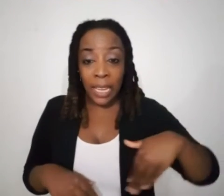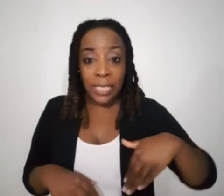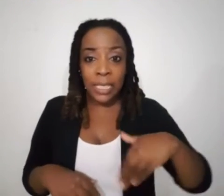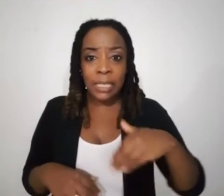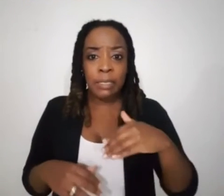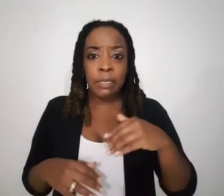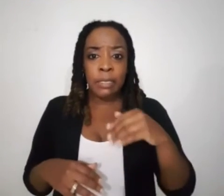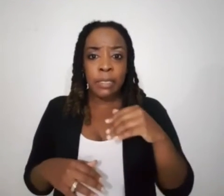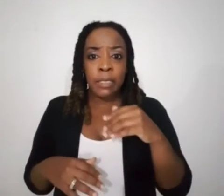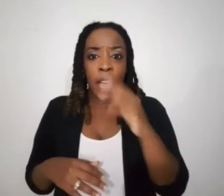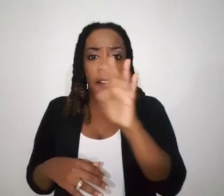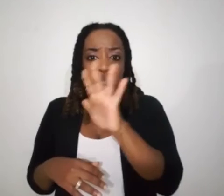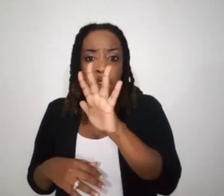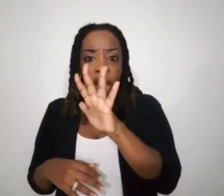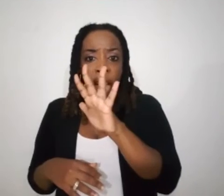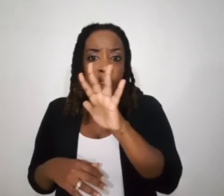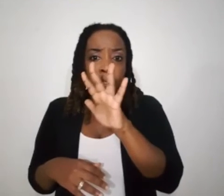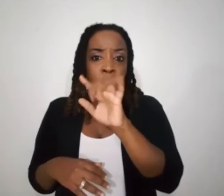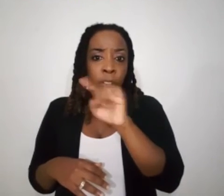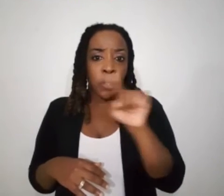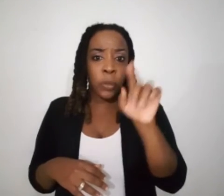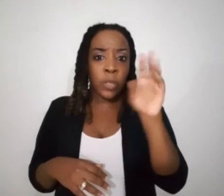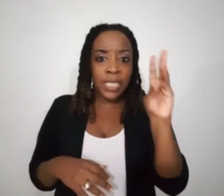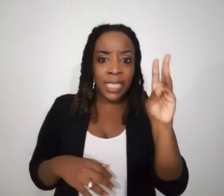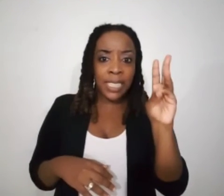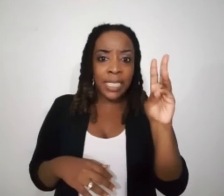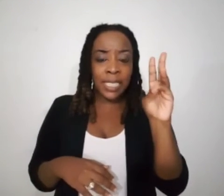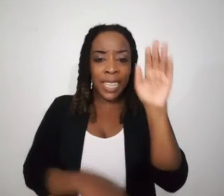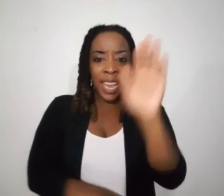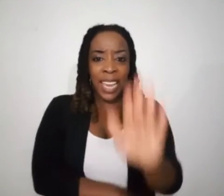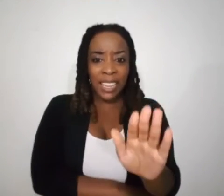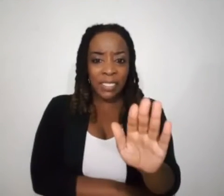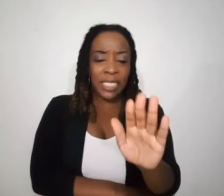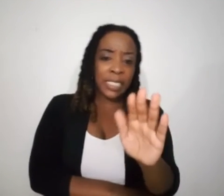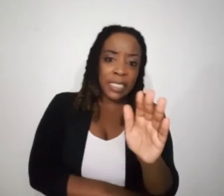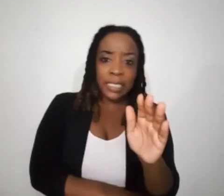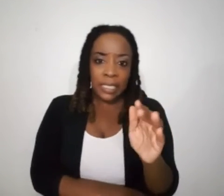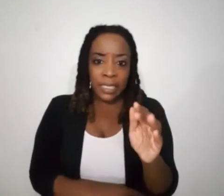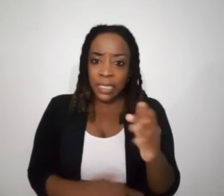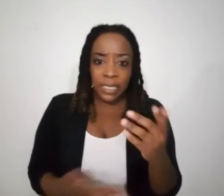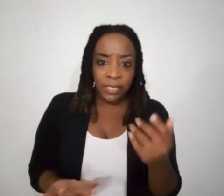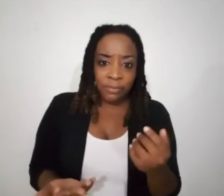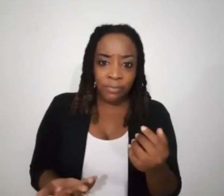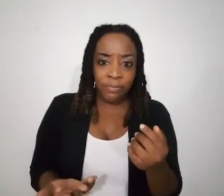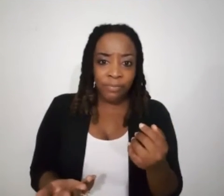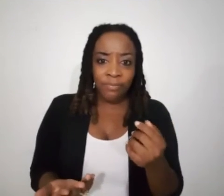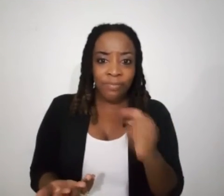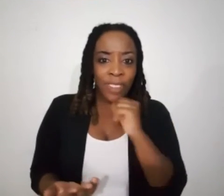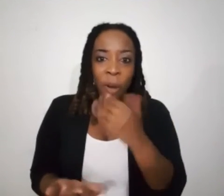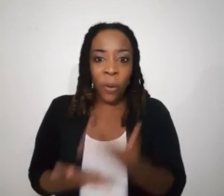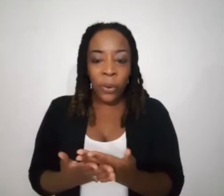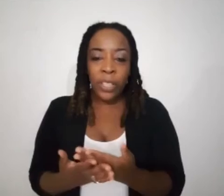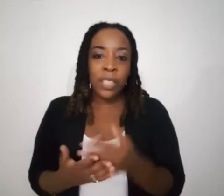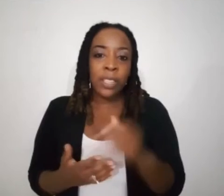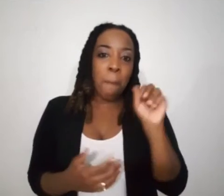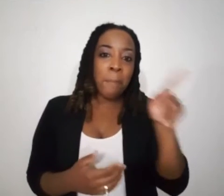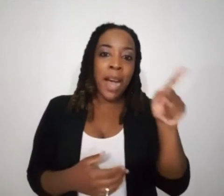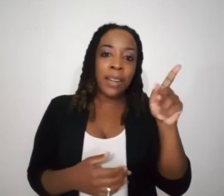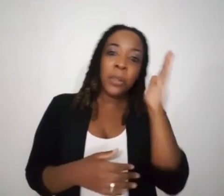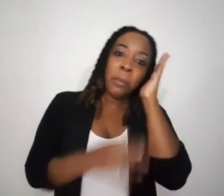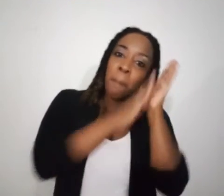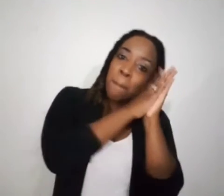and 6 because you want them to be back to bed by 8. So you have to make sure that that